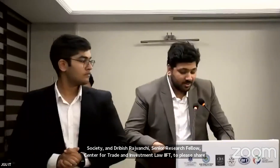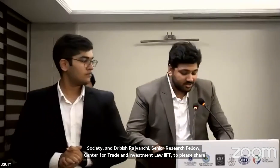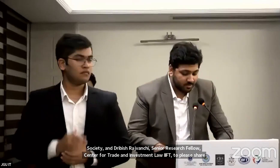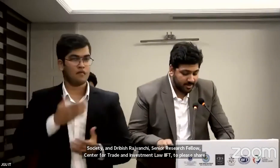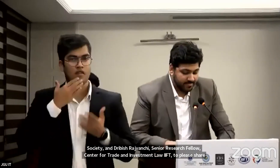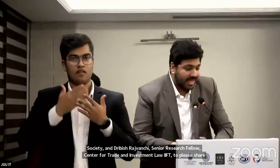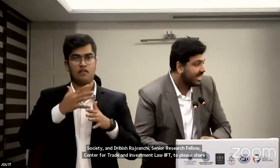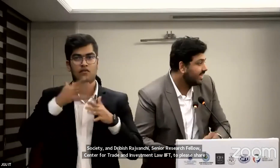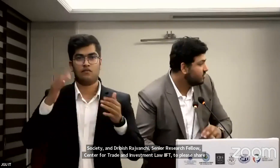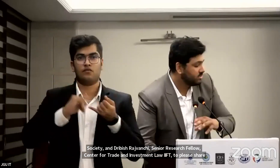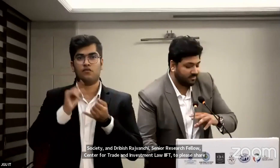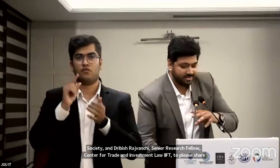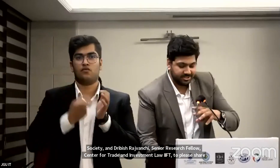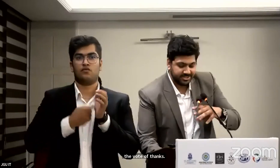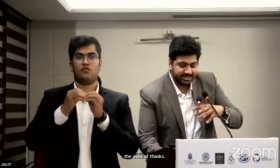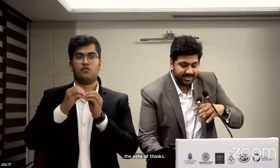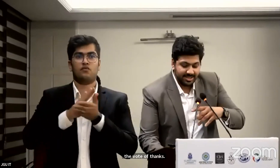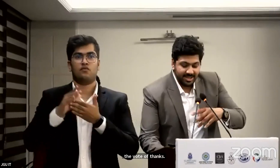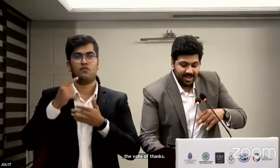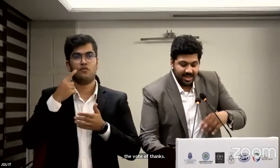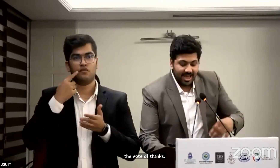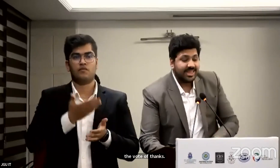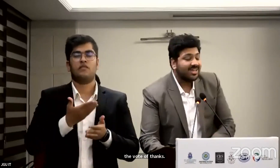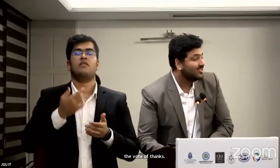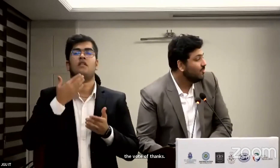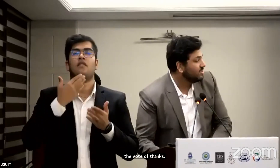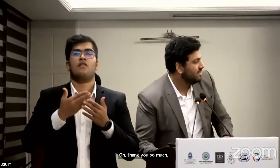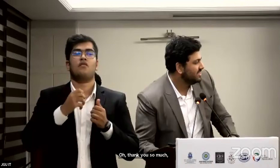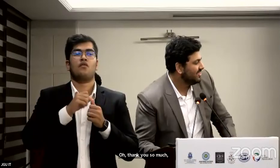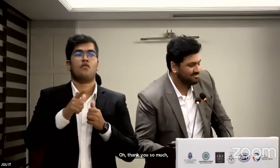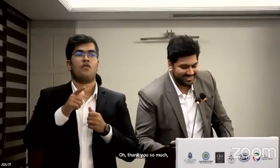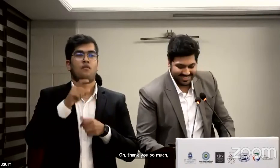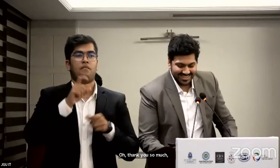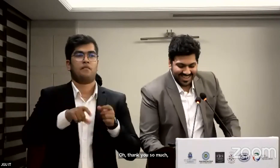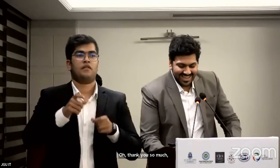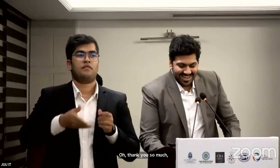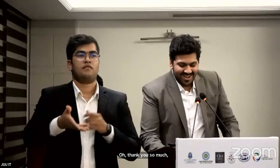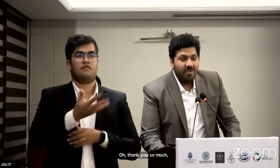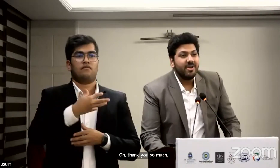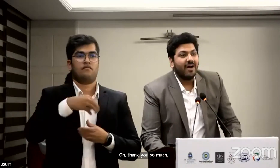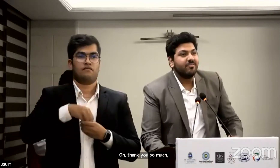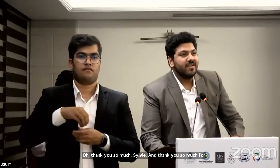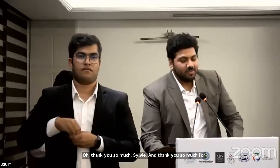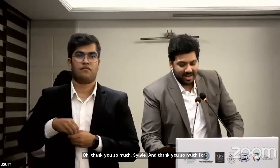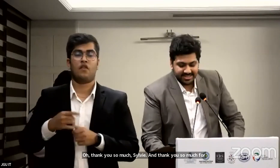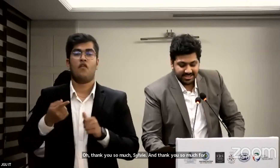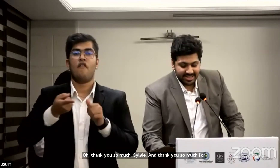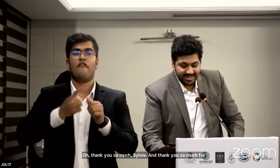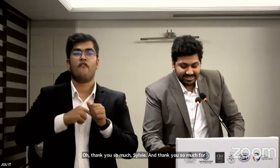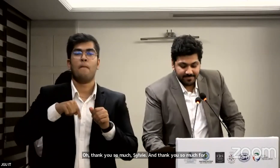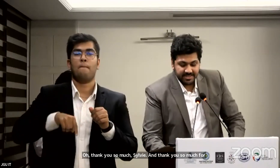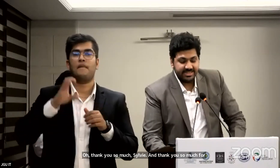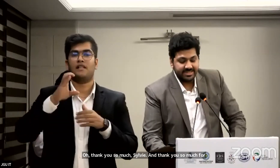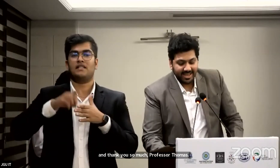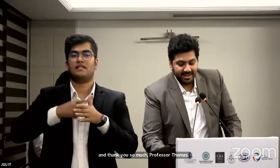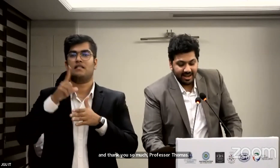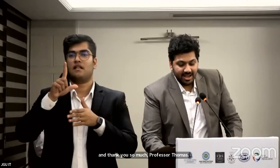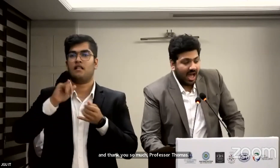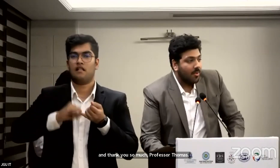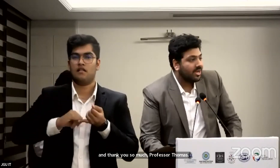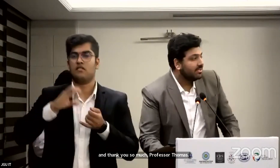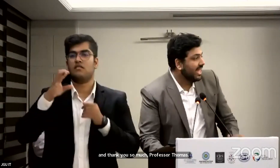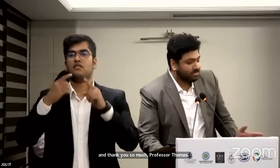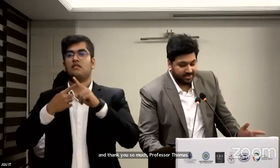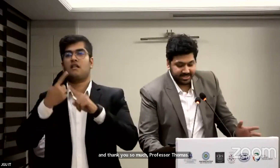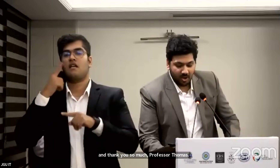Thank you so much, Surbi, and thank you so much, Professor Srijit. And thank you so much, Professor Thomas. On behalf of everyone at CJLS, CTIL,